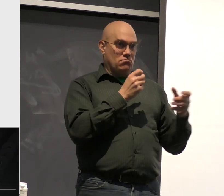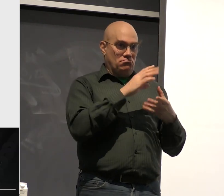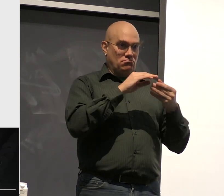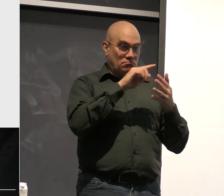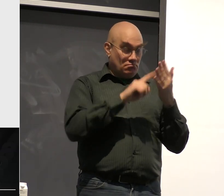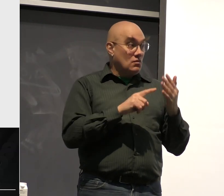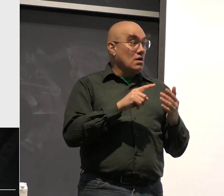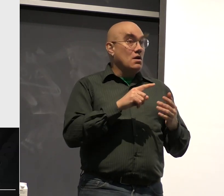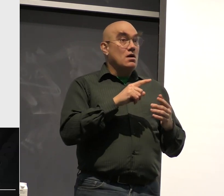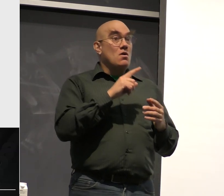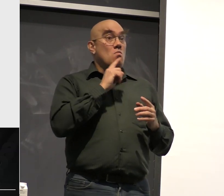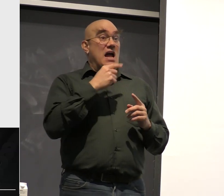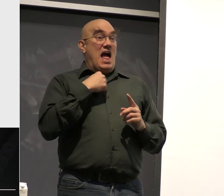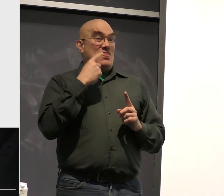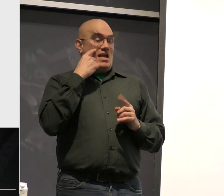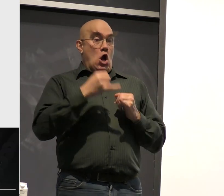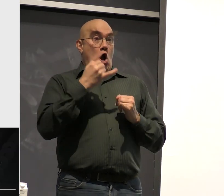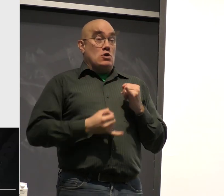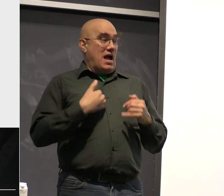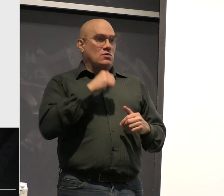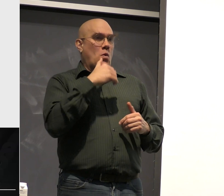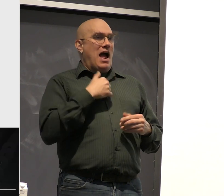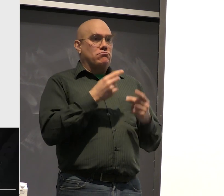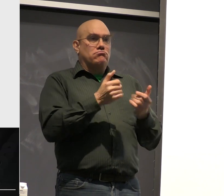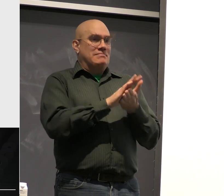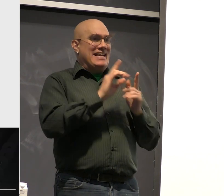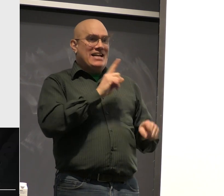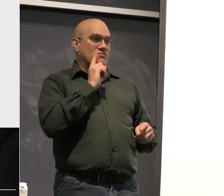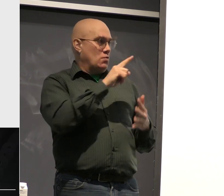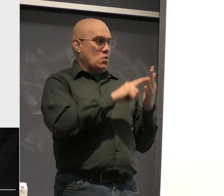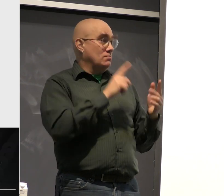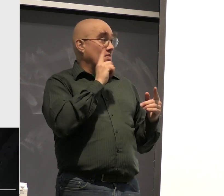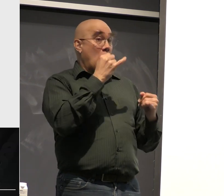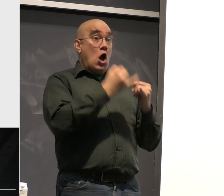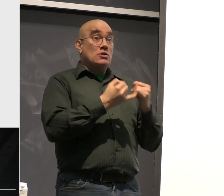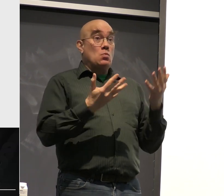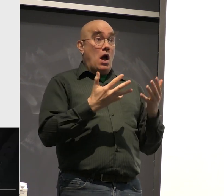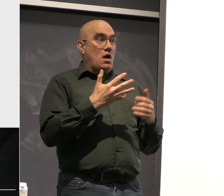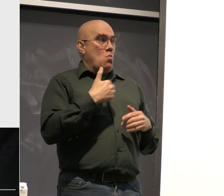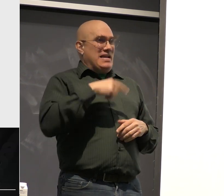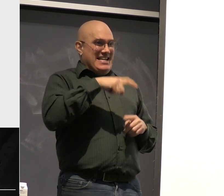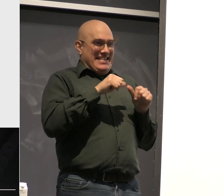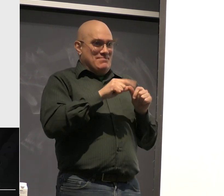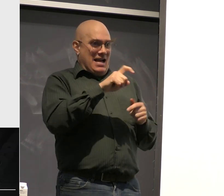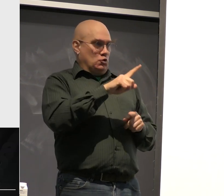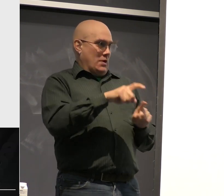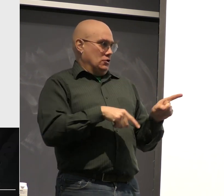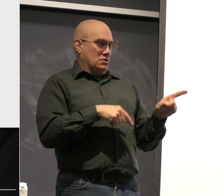Yes, thank you for sharing all of that. I think ultimately, I don't have a quick and easy answer for you. Ultimately, we need to